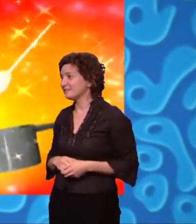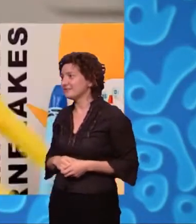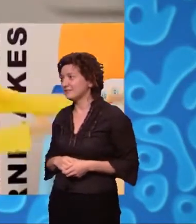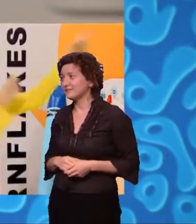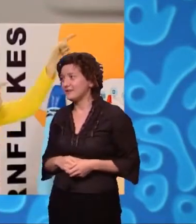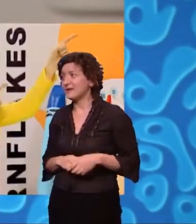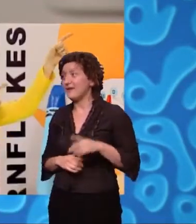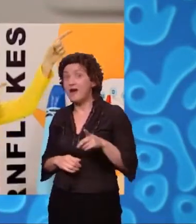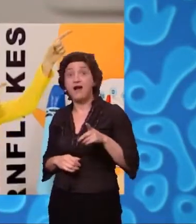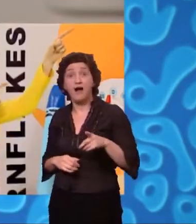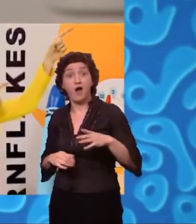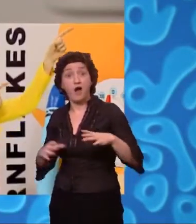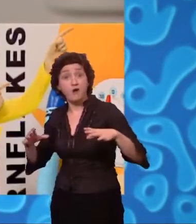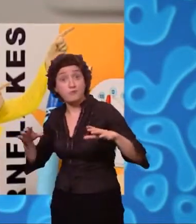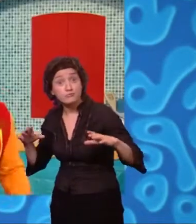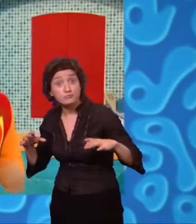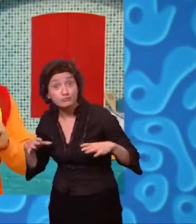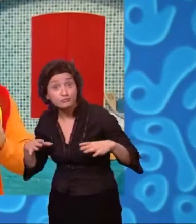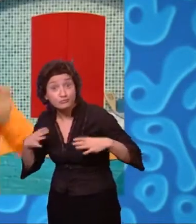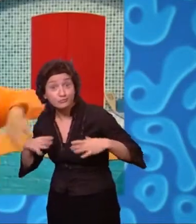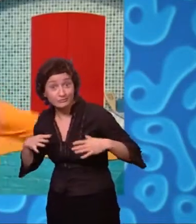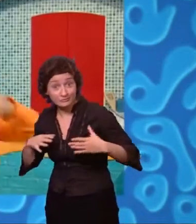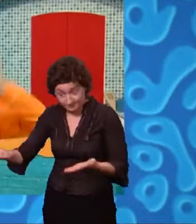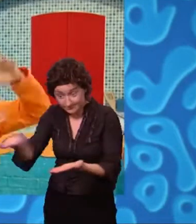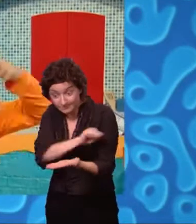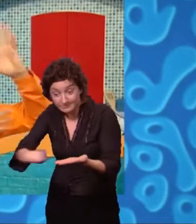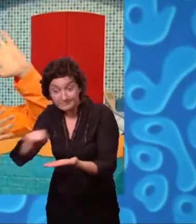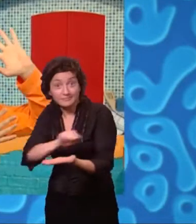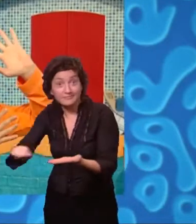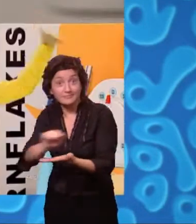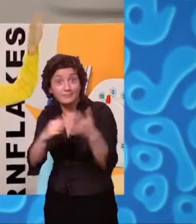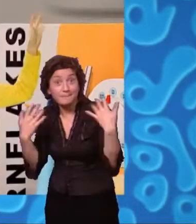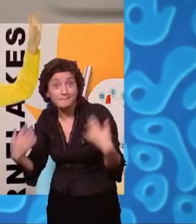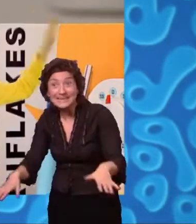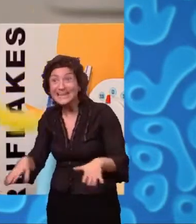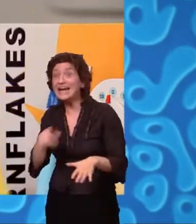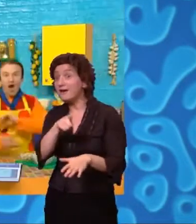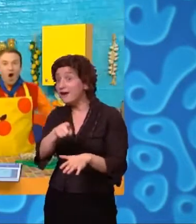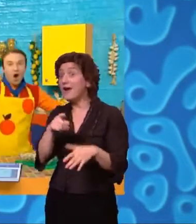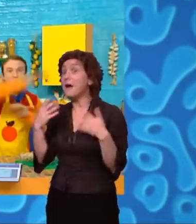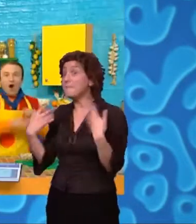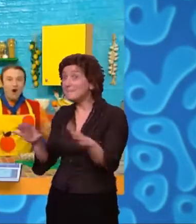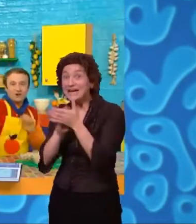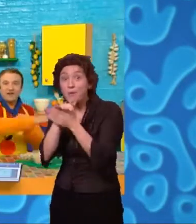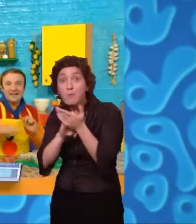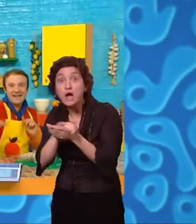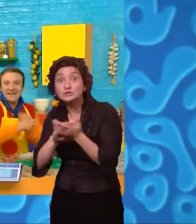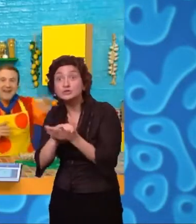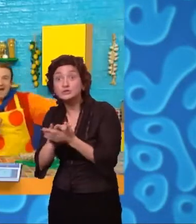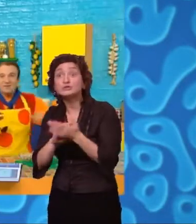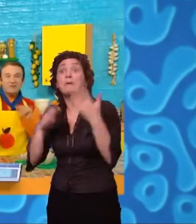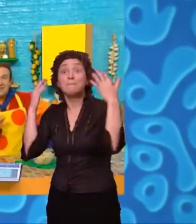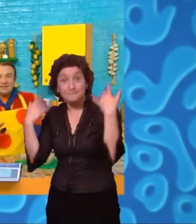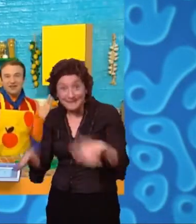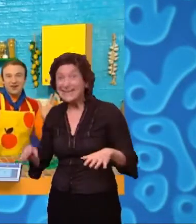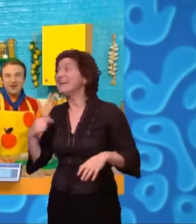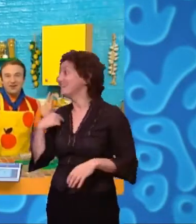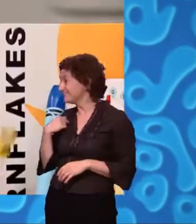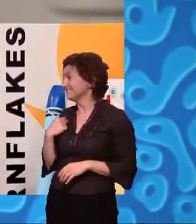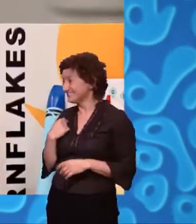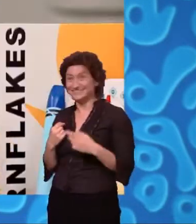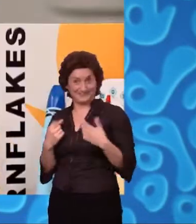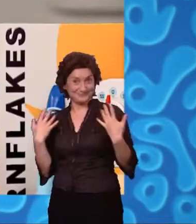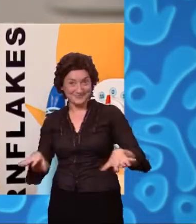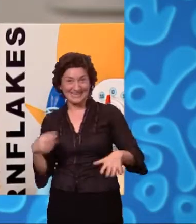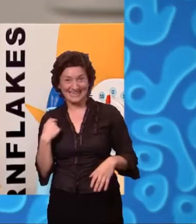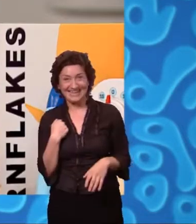Have you cleaned the surfaces? Yes. Have you washed your hands? Yes. all clean and ready to cook.